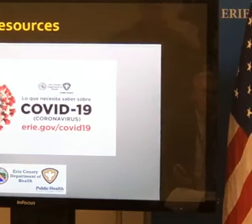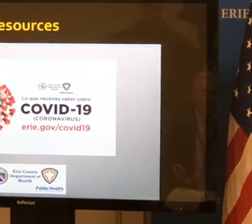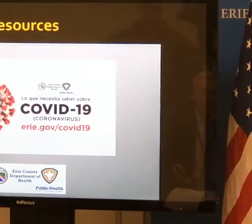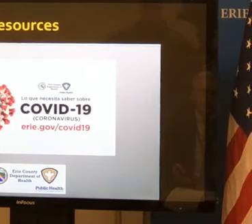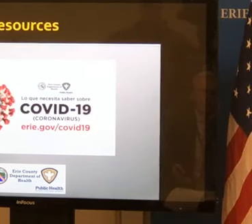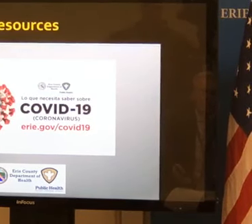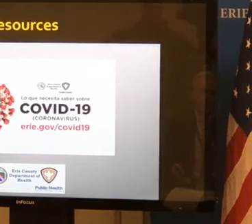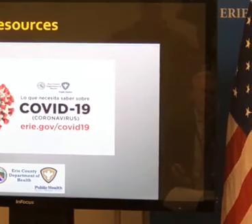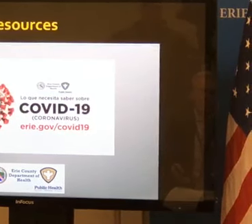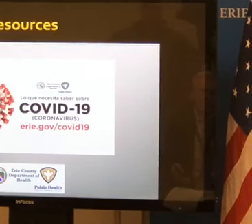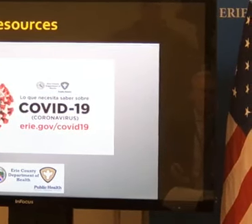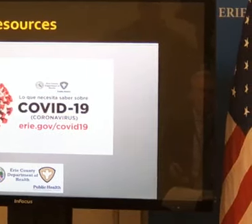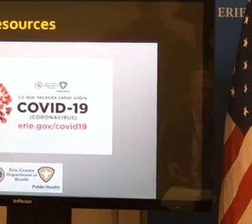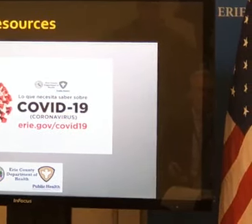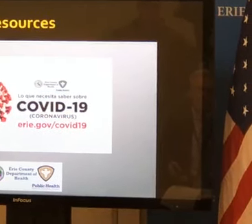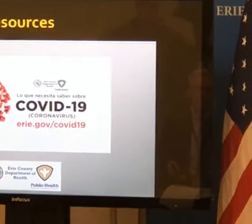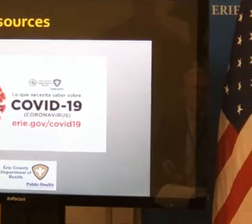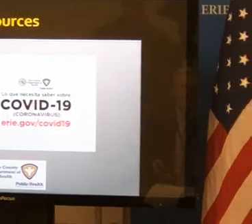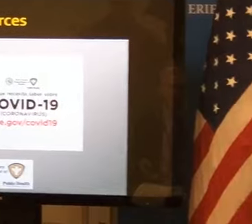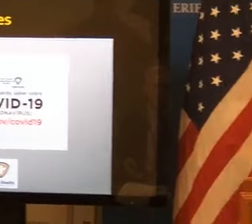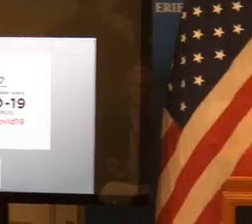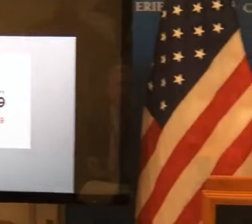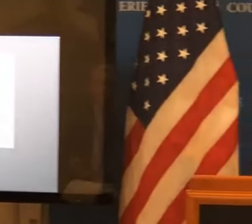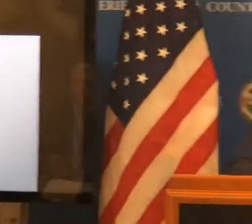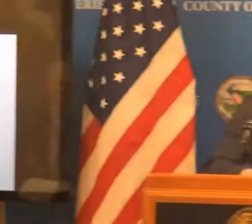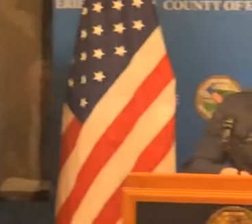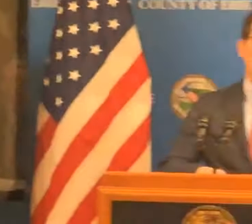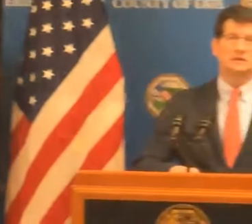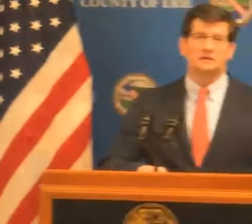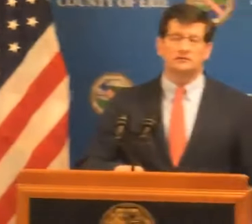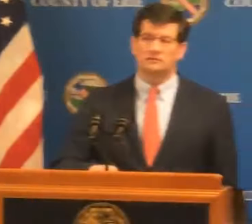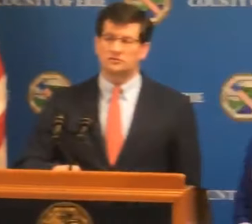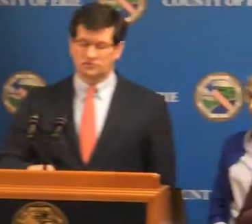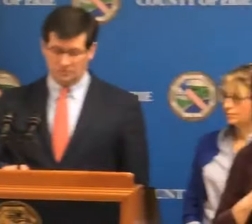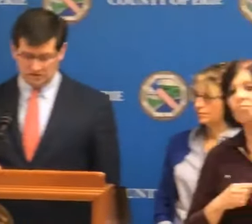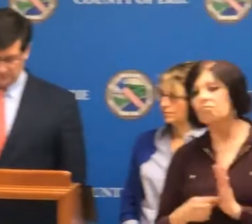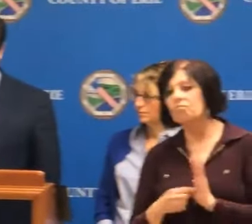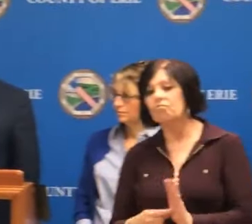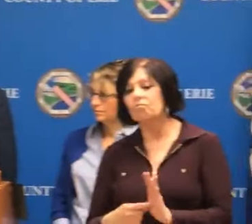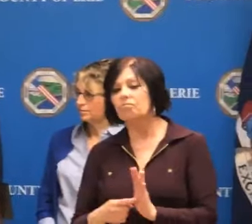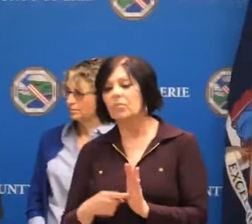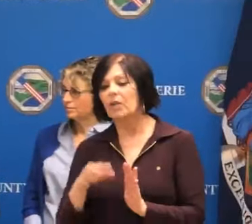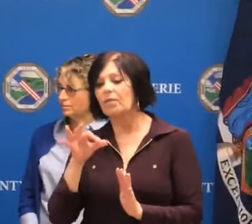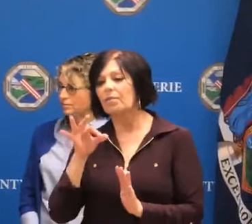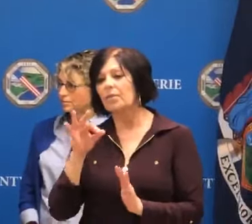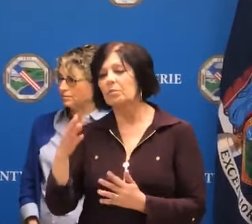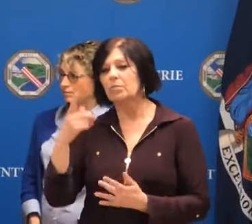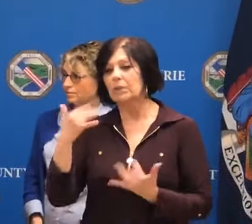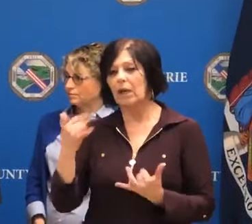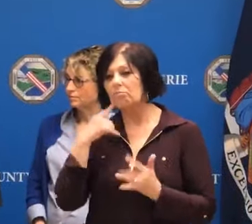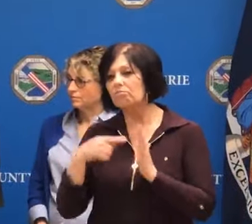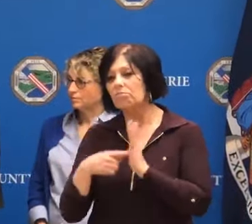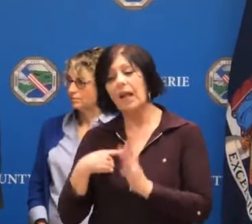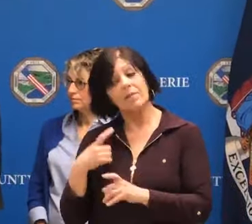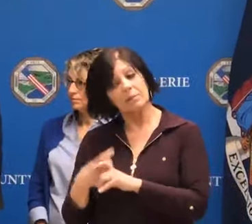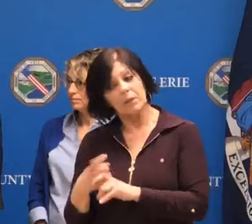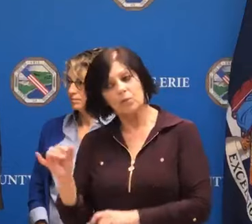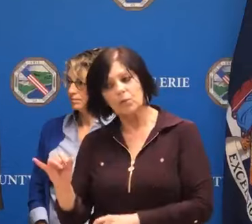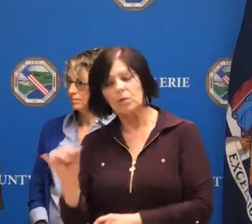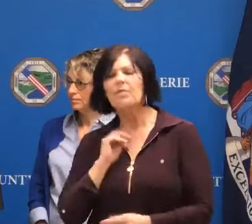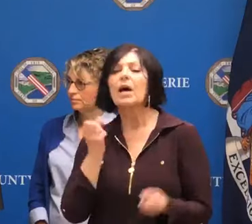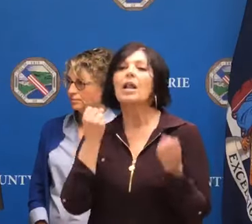out there. There's a Spanish page that is available. We've been highlighting it on the social media for some days now. We have lots